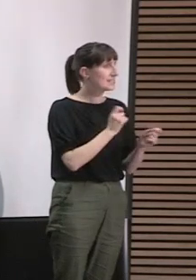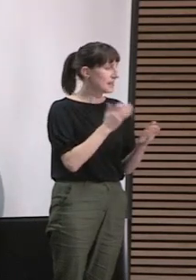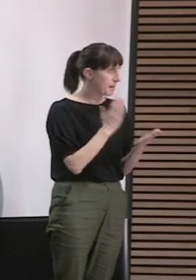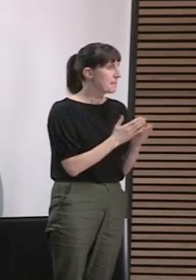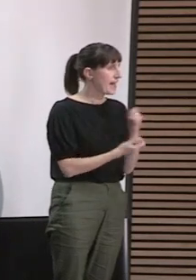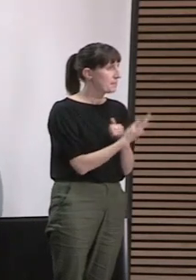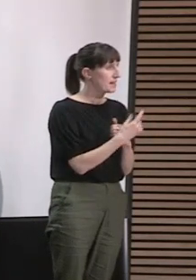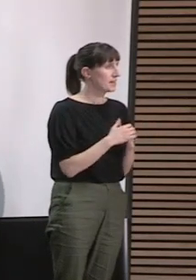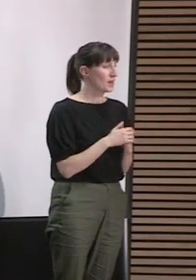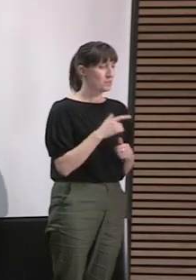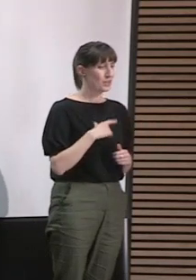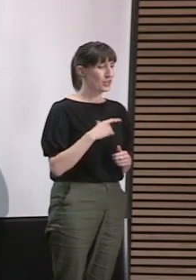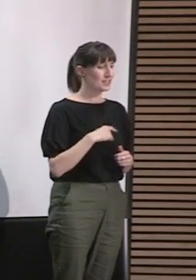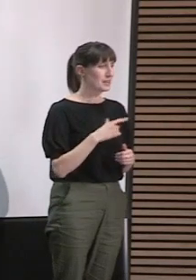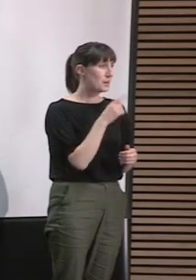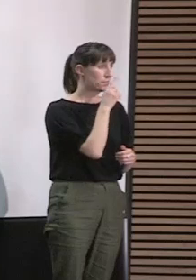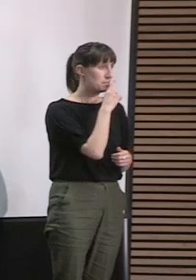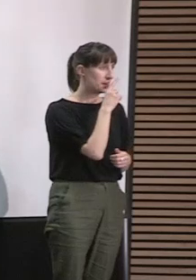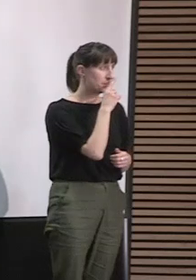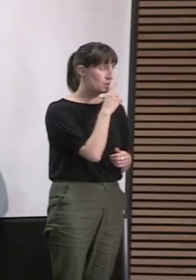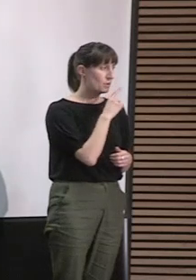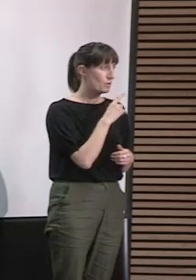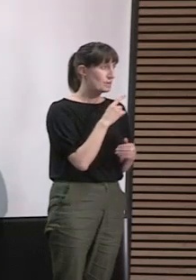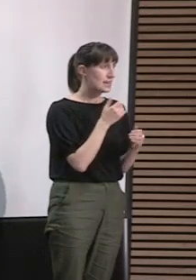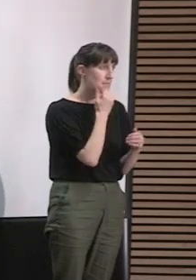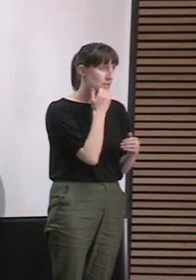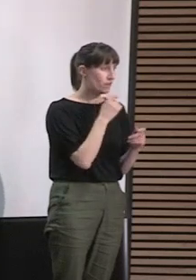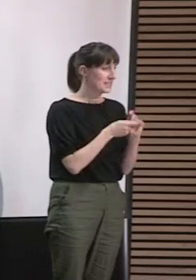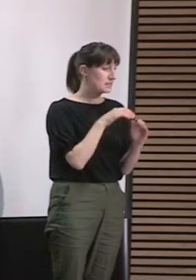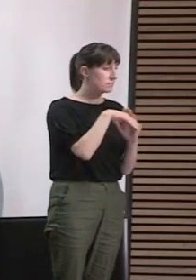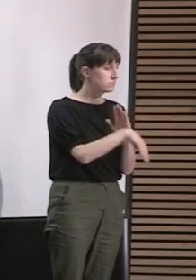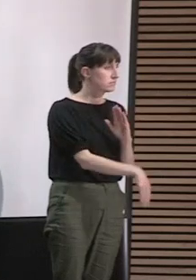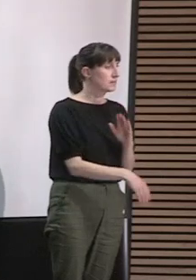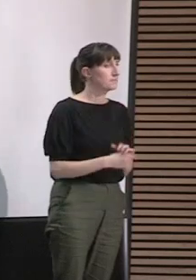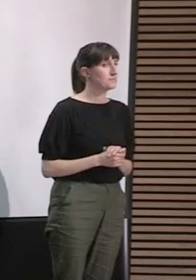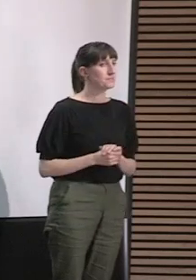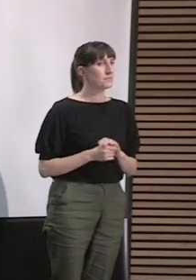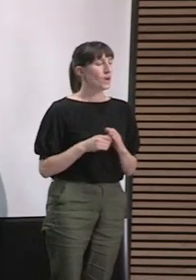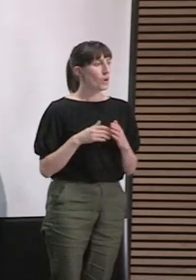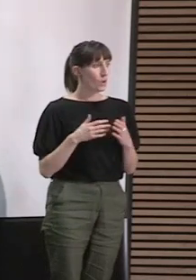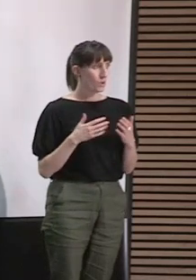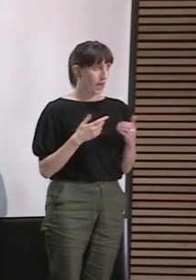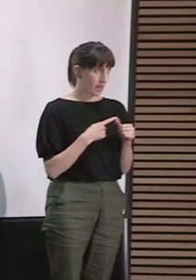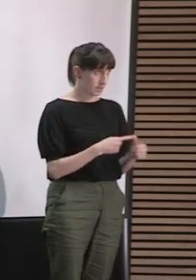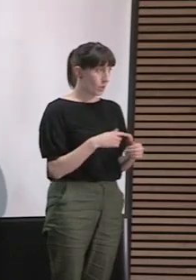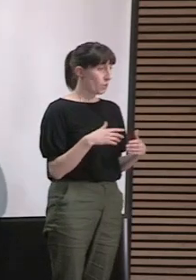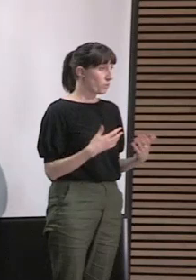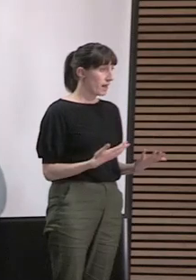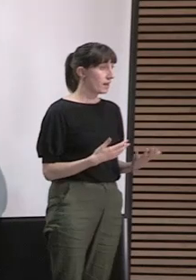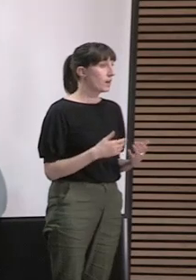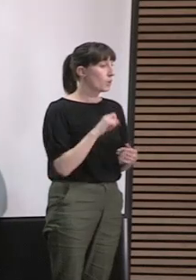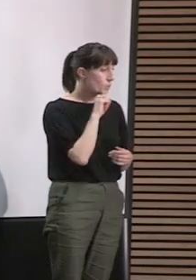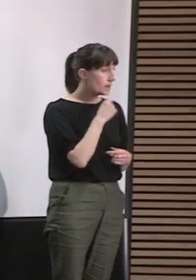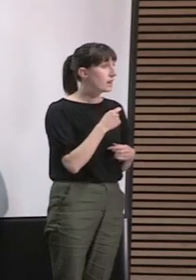detect it 10 or 11 days after first symptom onset? Yeah, I think you're likely to see after this, whenever that may be, that there'll continue